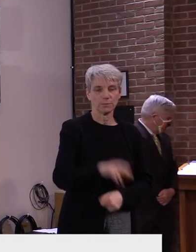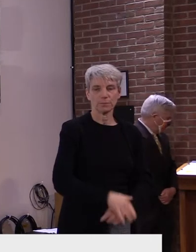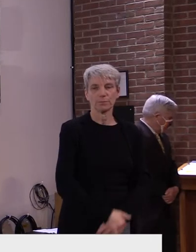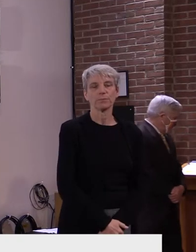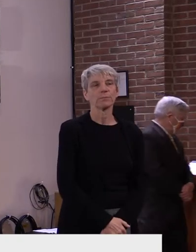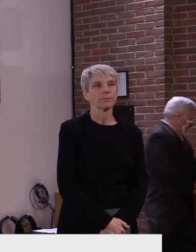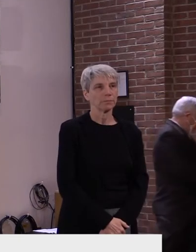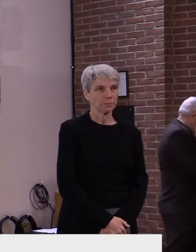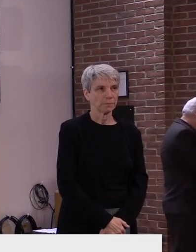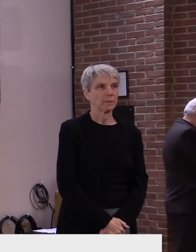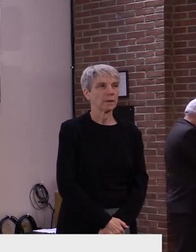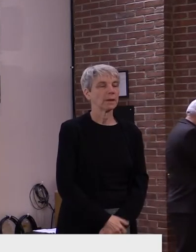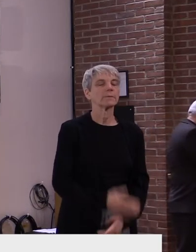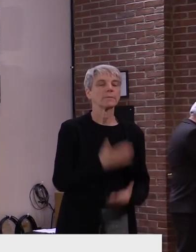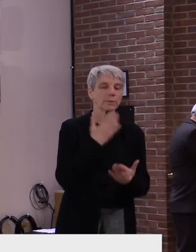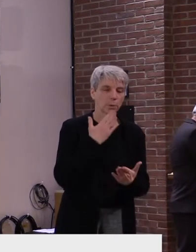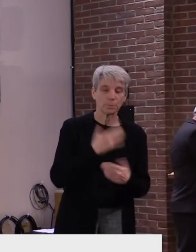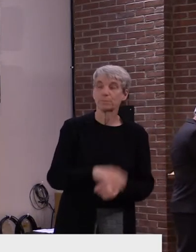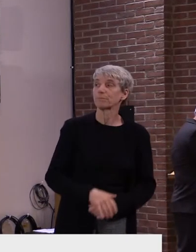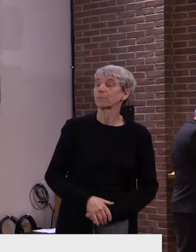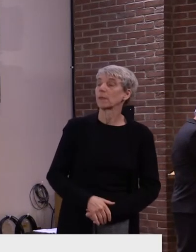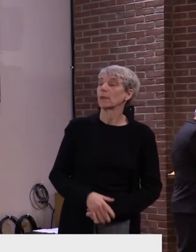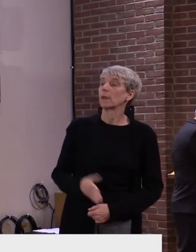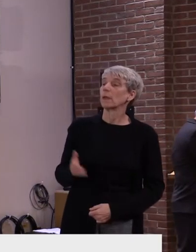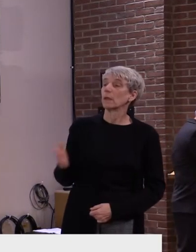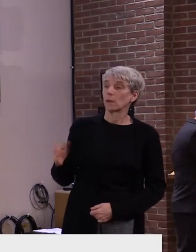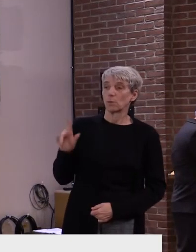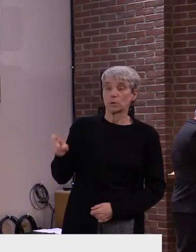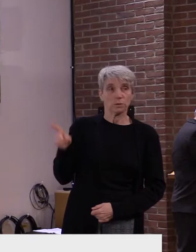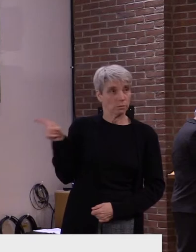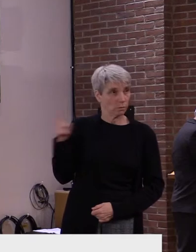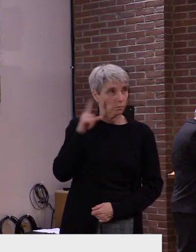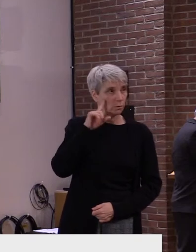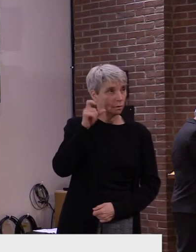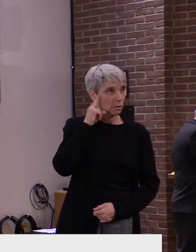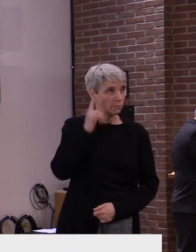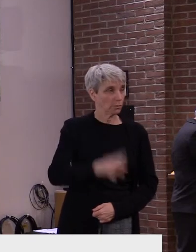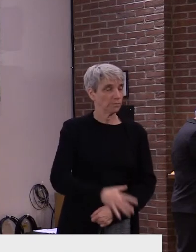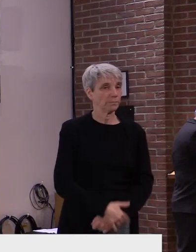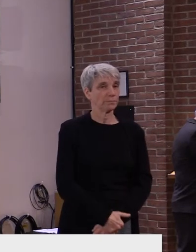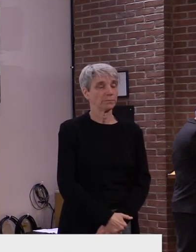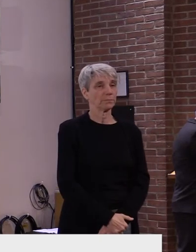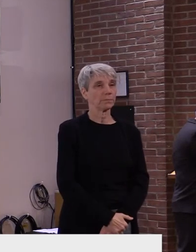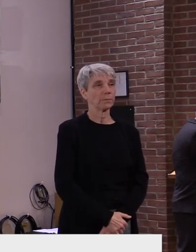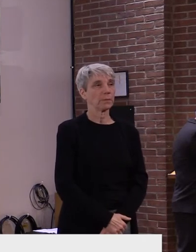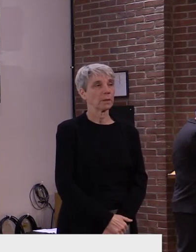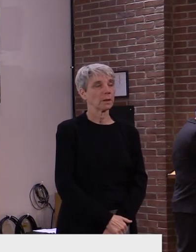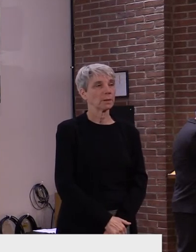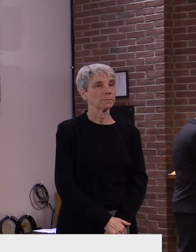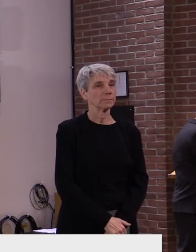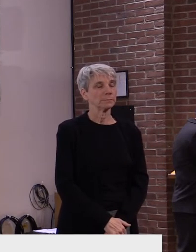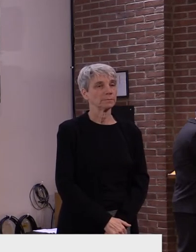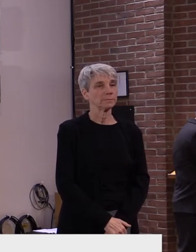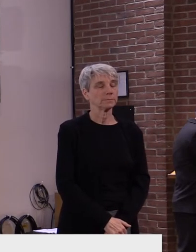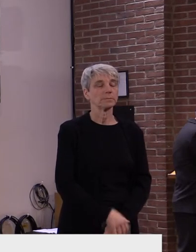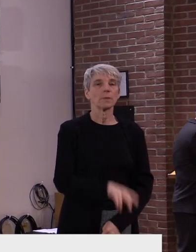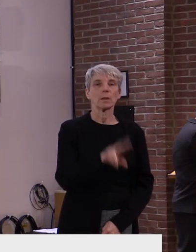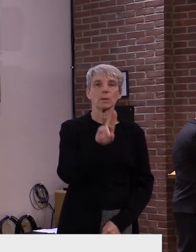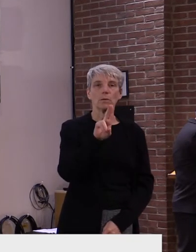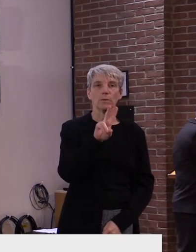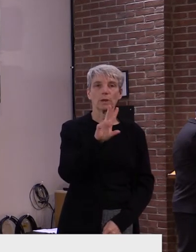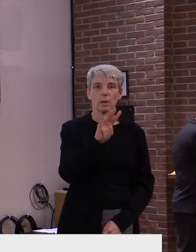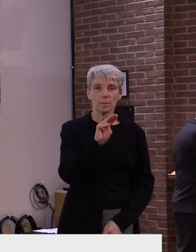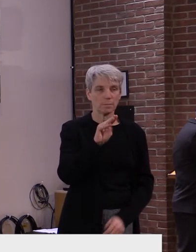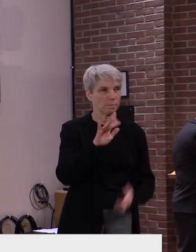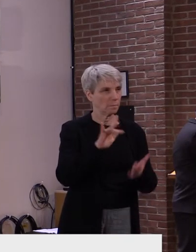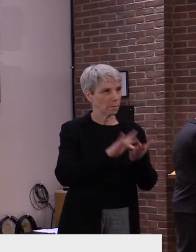Thanks, Rebecca. Governor, just a follow-up. Did the UVM Medical Center